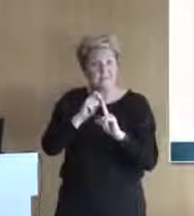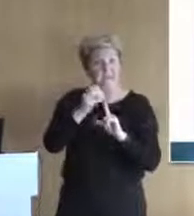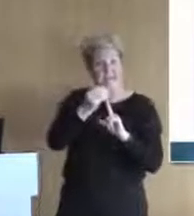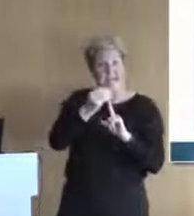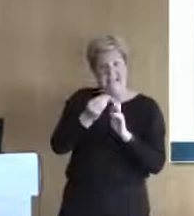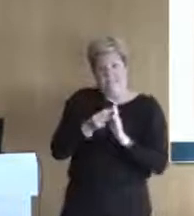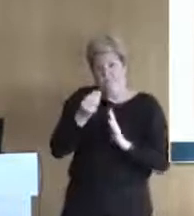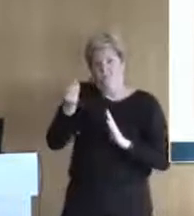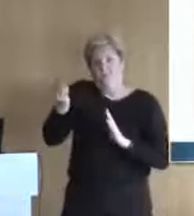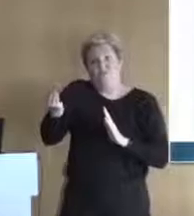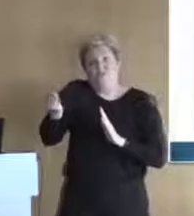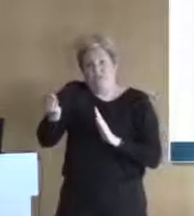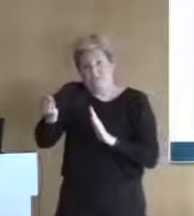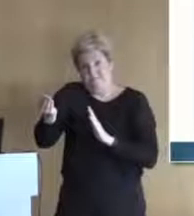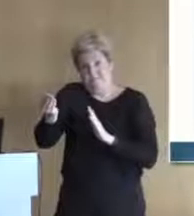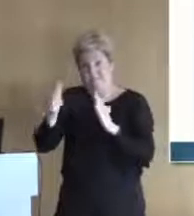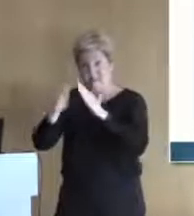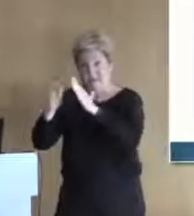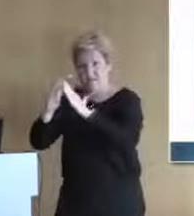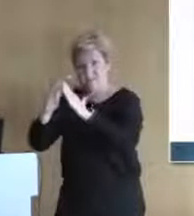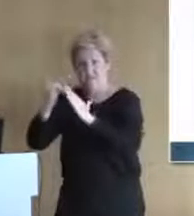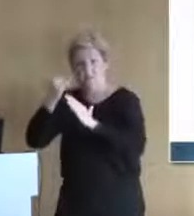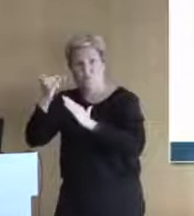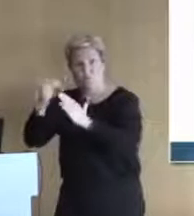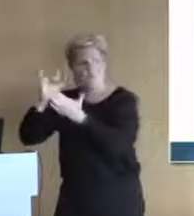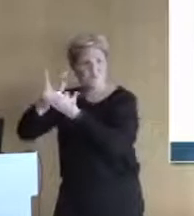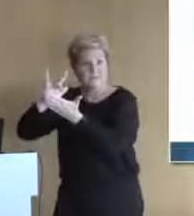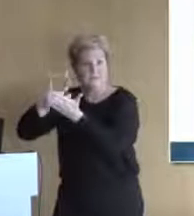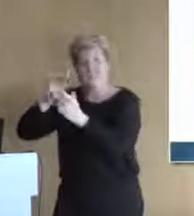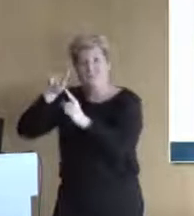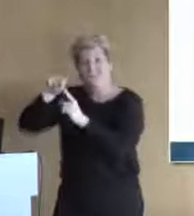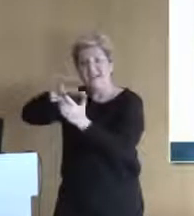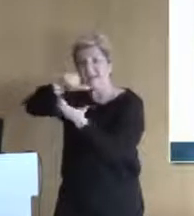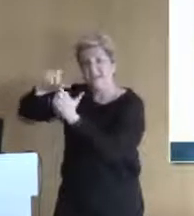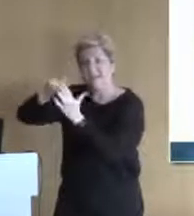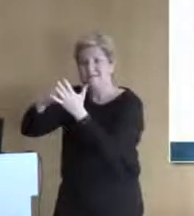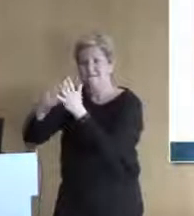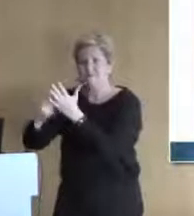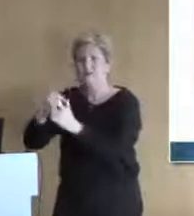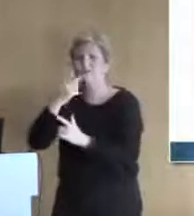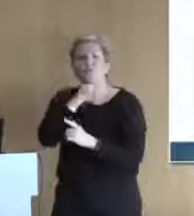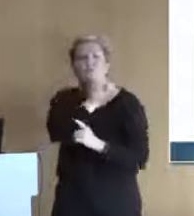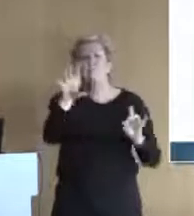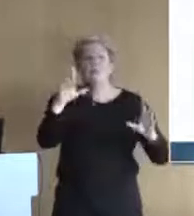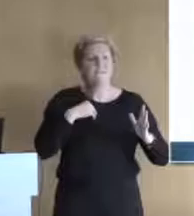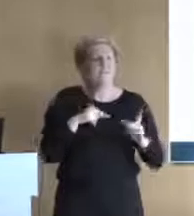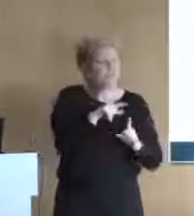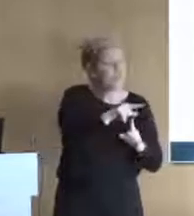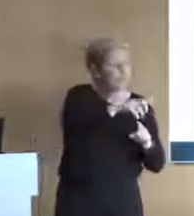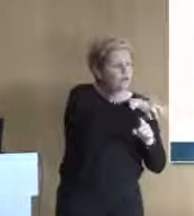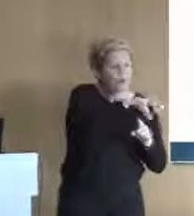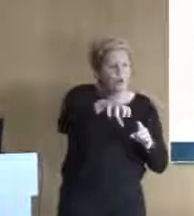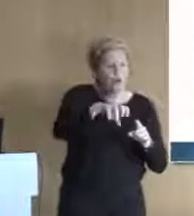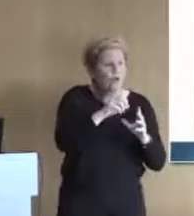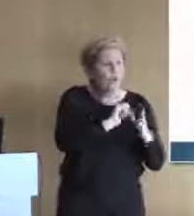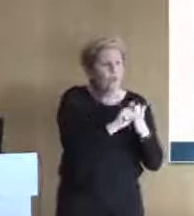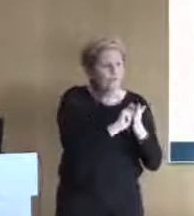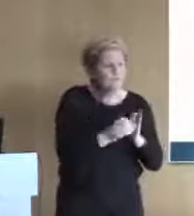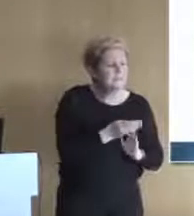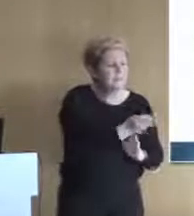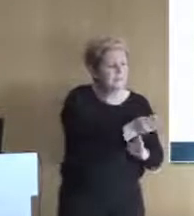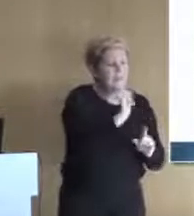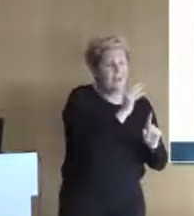The Housing Call Centre, if you ever lodge an application and you want to take one important tip away from today, send it